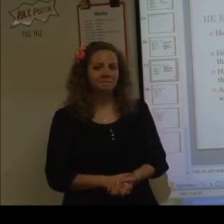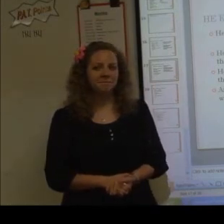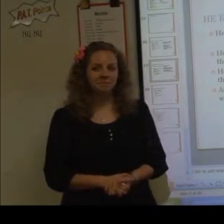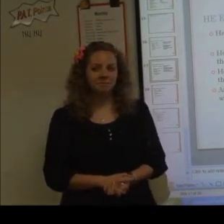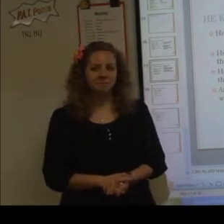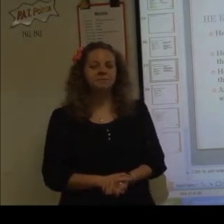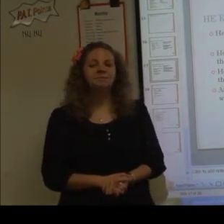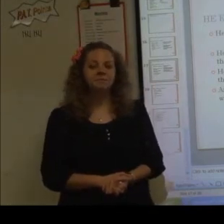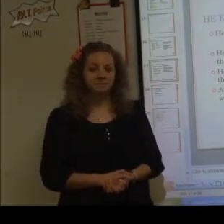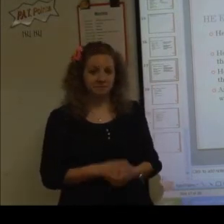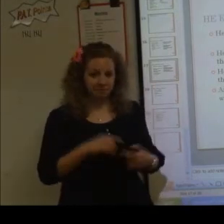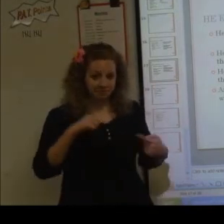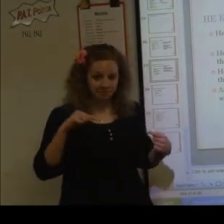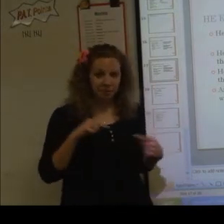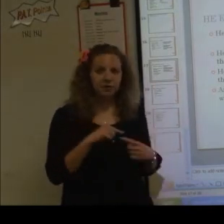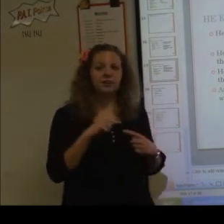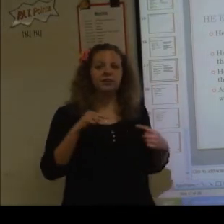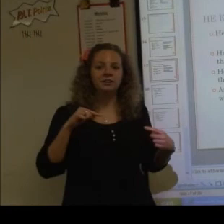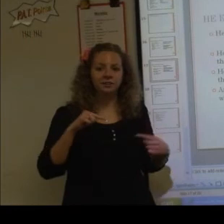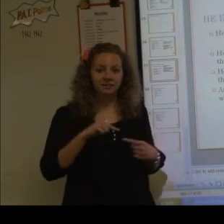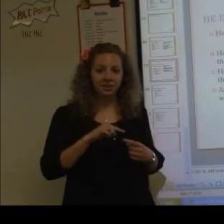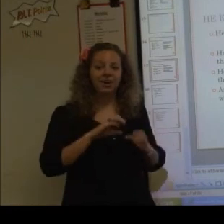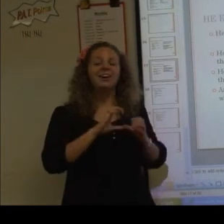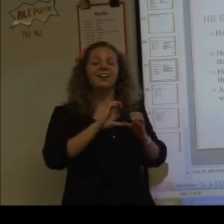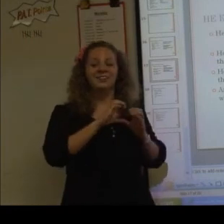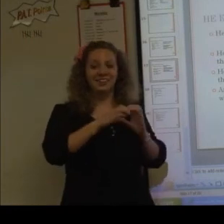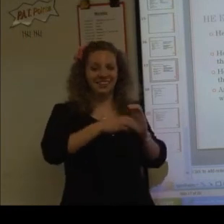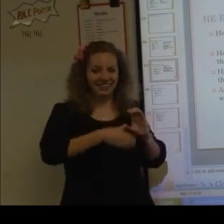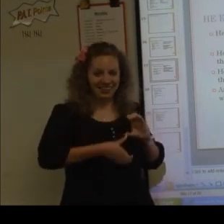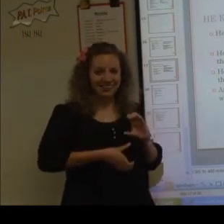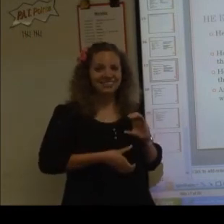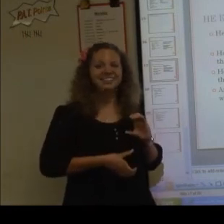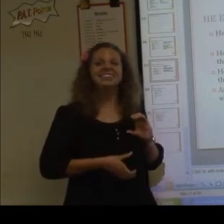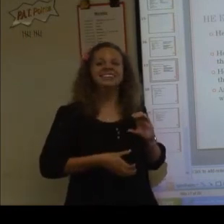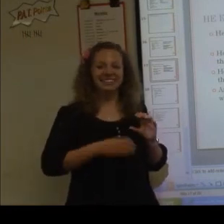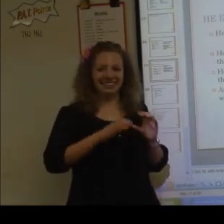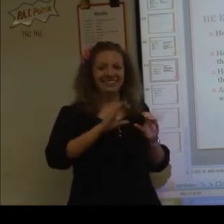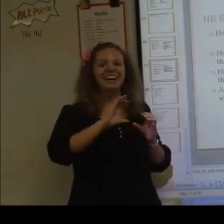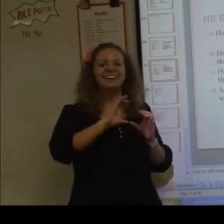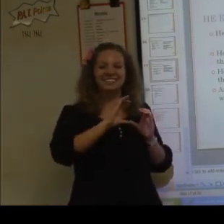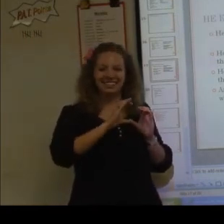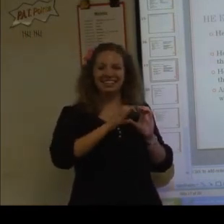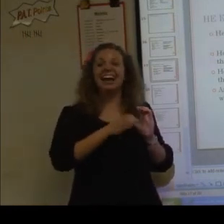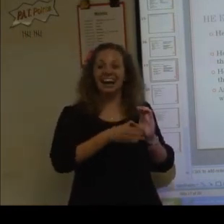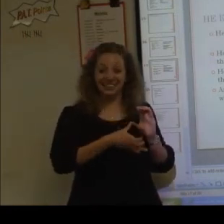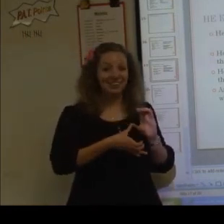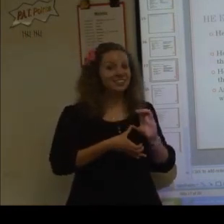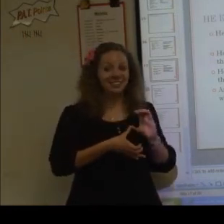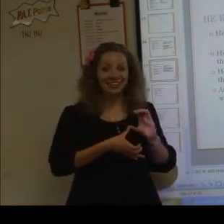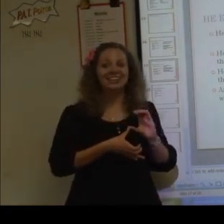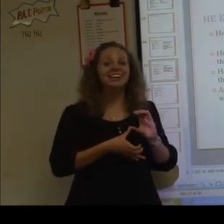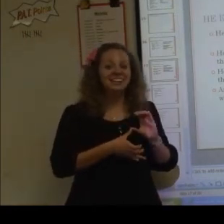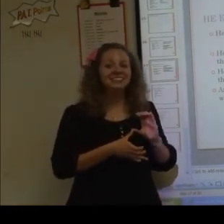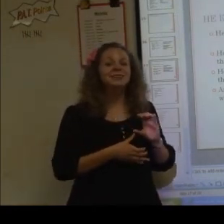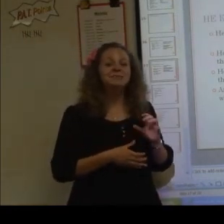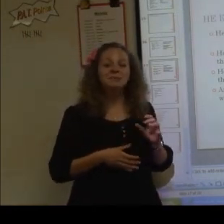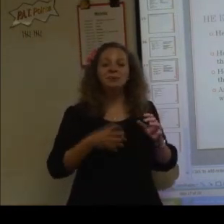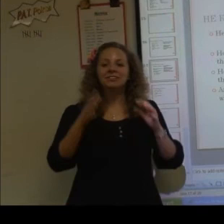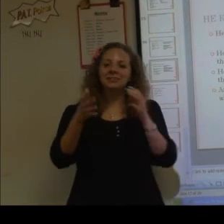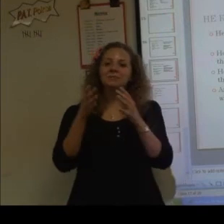The hurting heart, or like heartbreak. Oh, I like that one too. It was the same friend. That's good. Yeah, she no, uses it's that good. a lot, yeah. Some